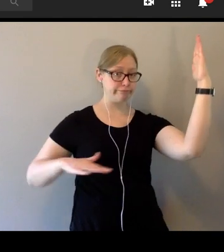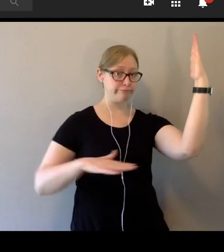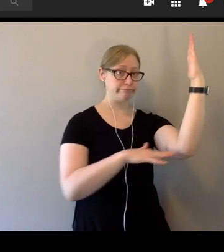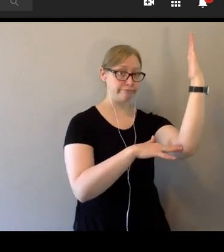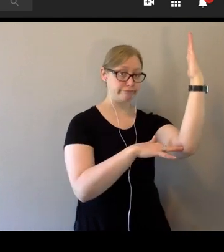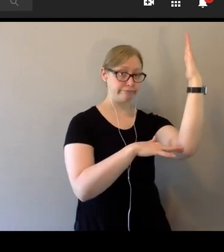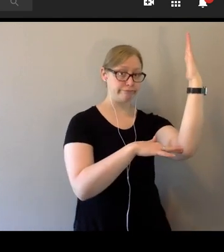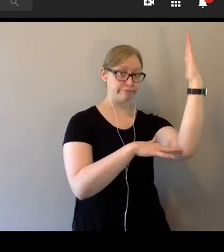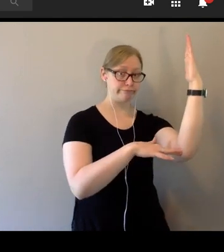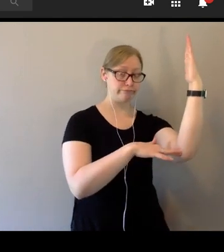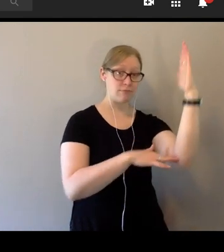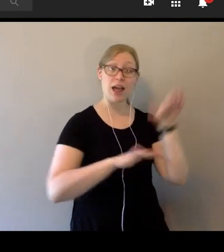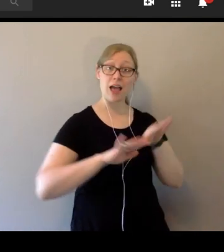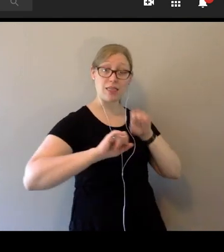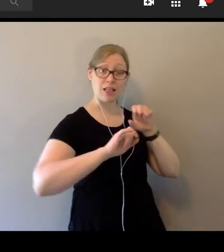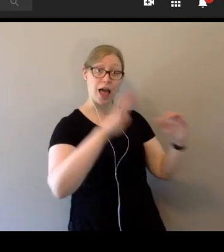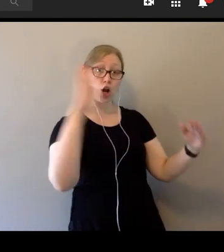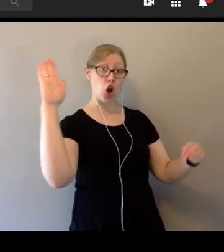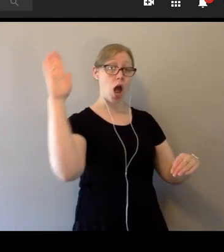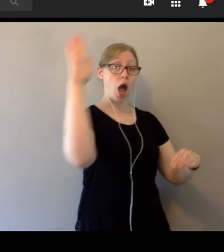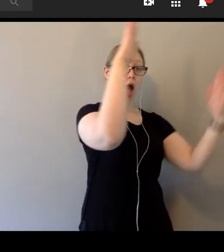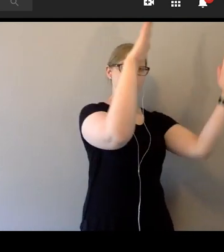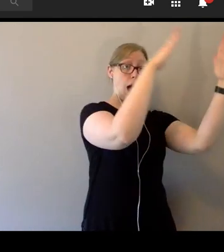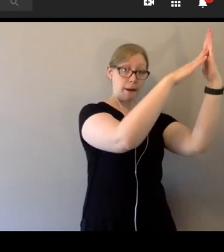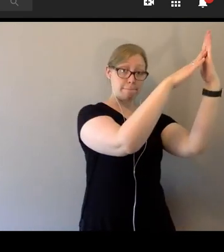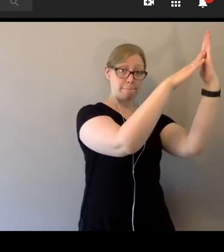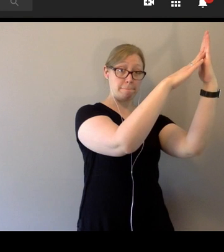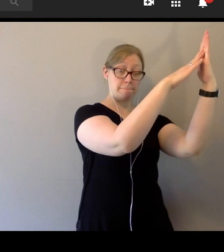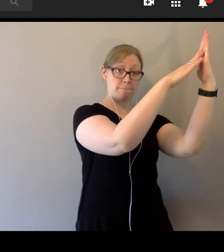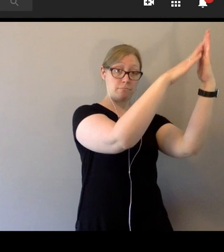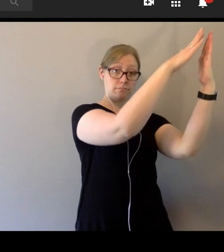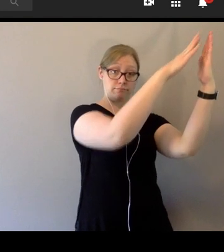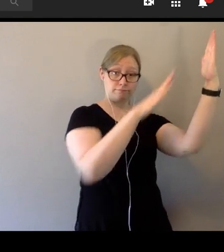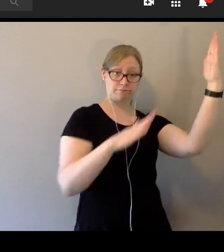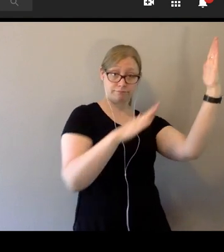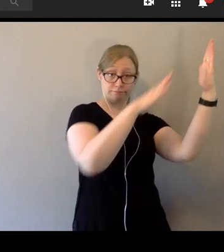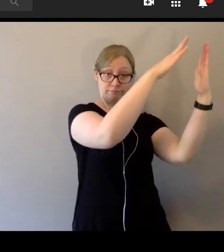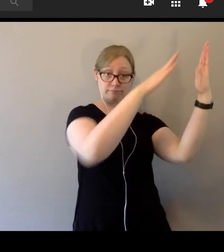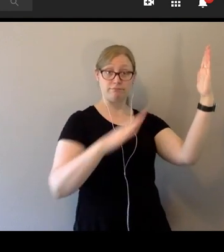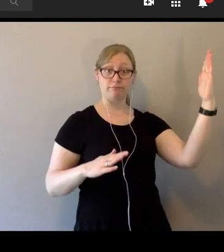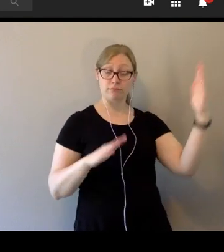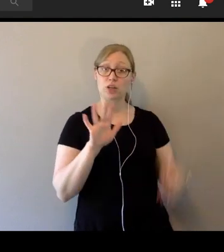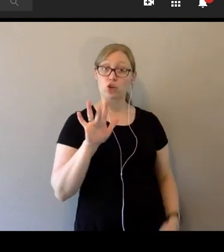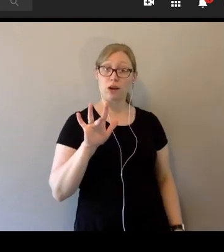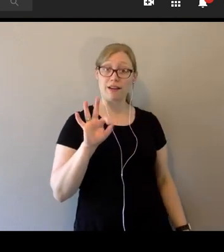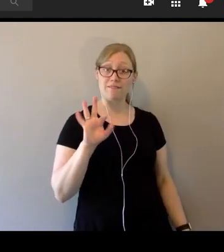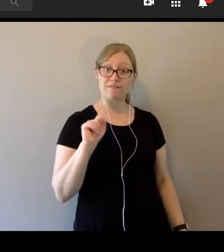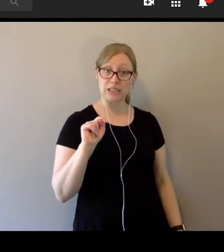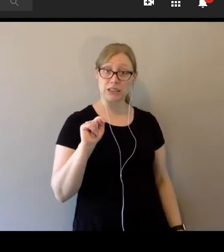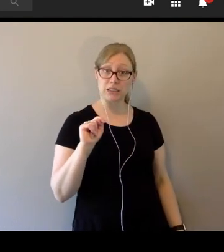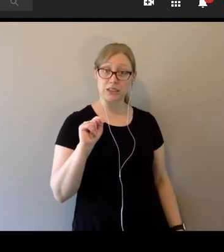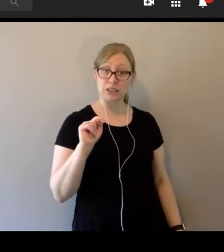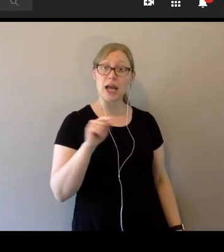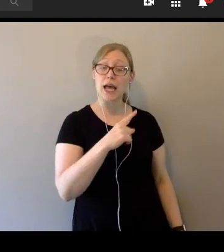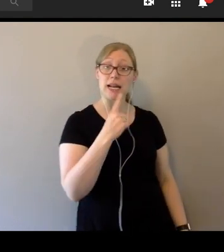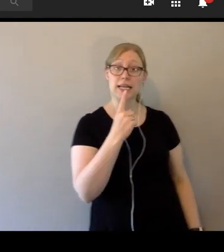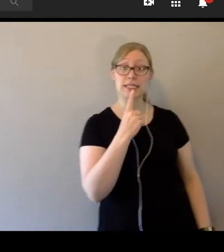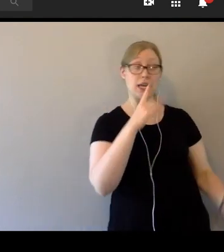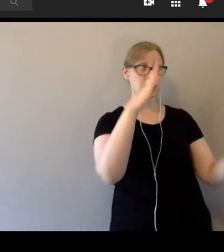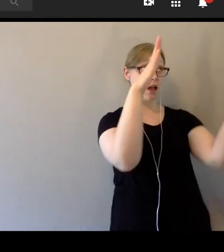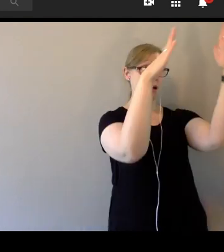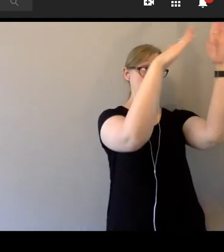leaning against the side of the building like that. So the ladder is 25 feet long, and it says the angle the ladder